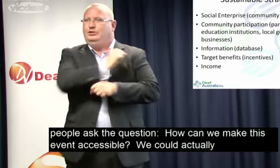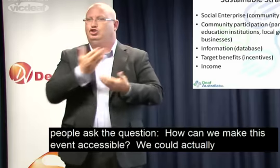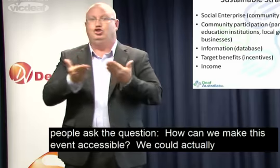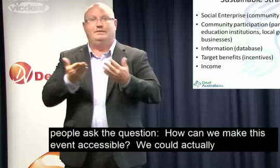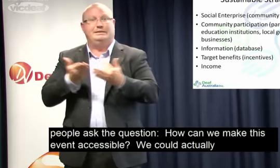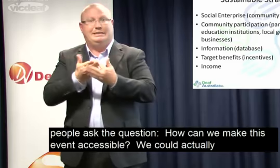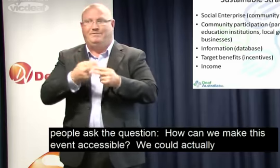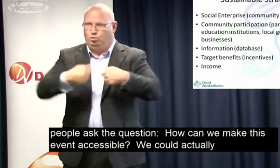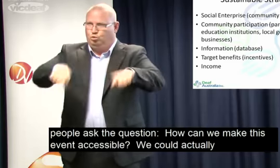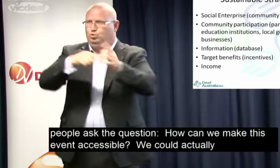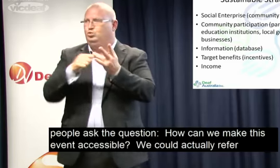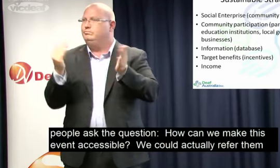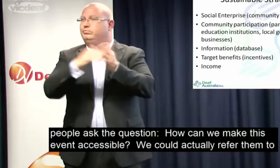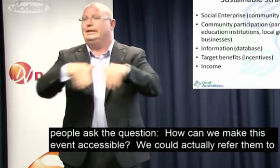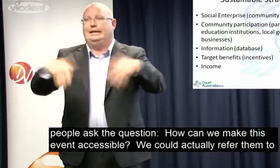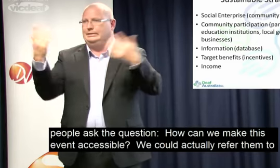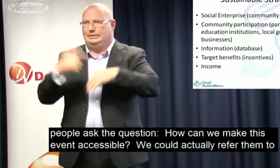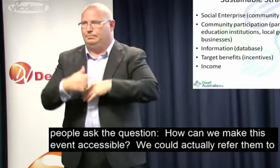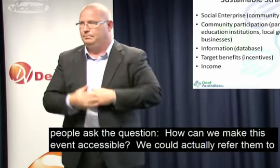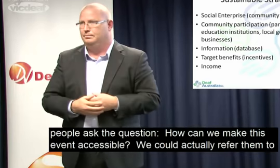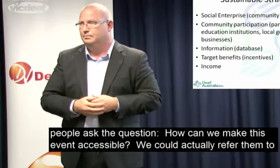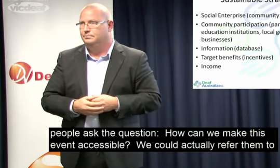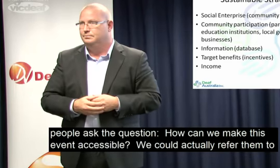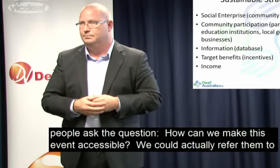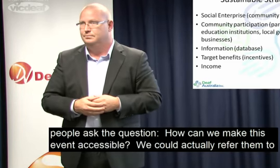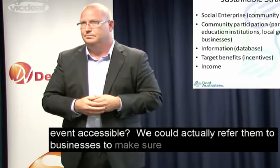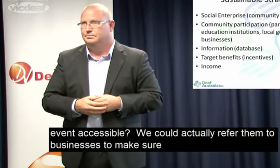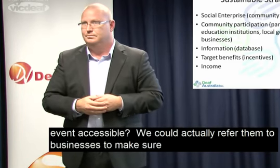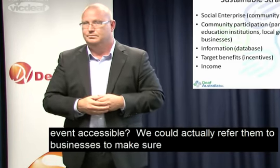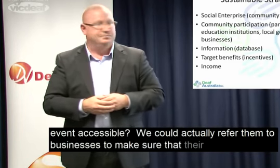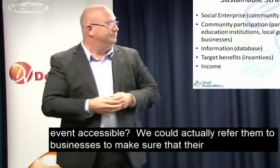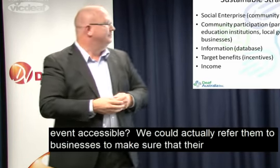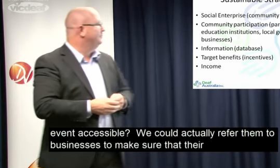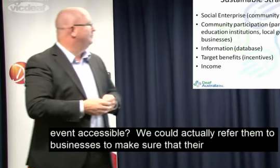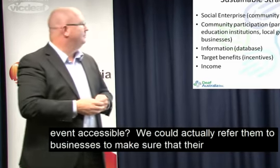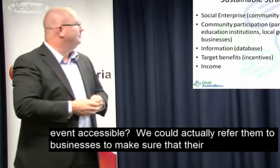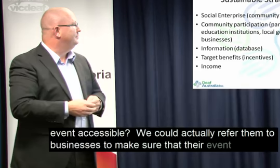them to make sure that their service is accessible for any deaf person to attend at any point in time.